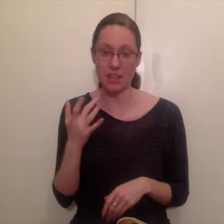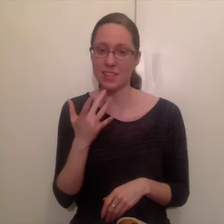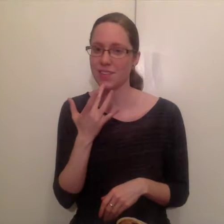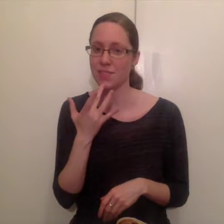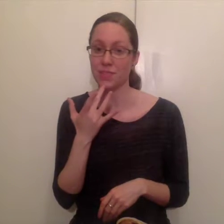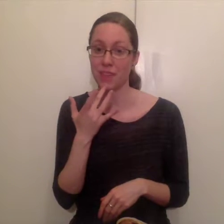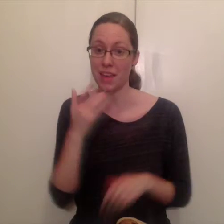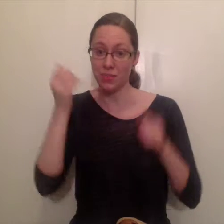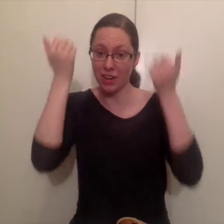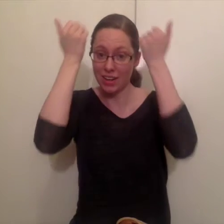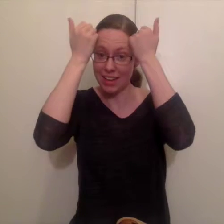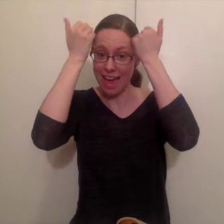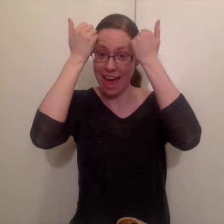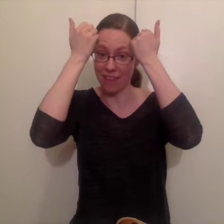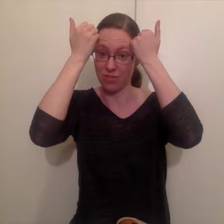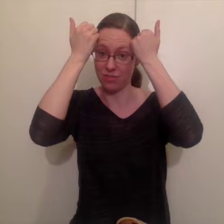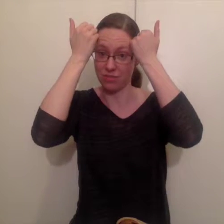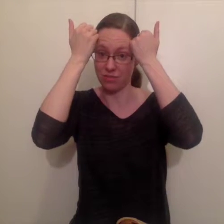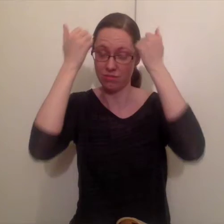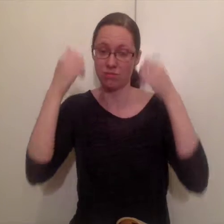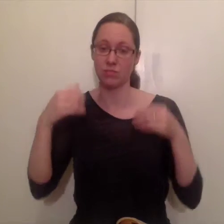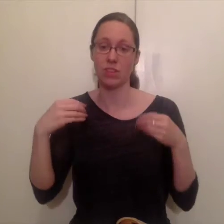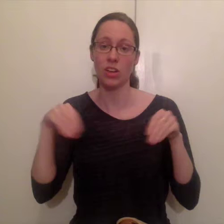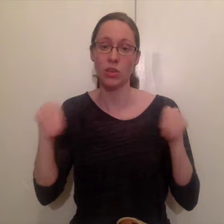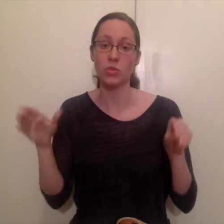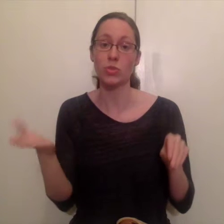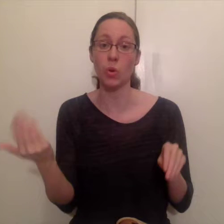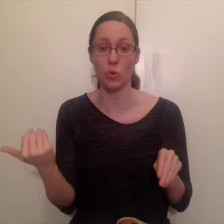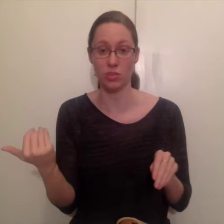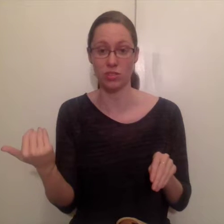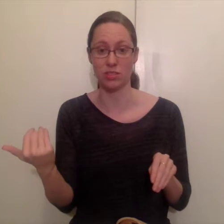Leah's favorite calf. Sold.